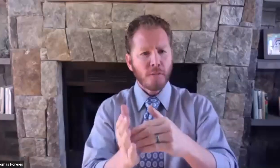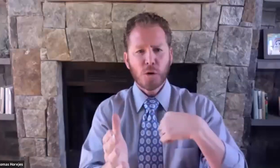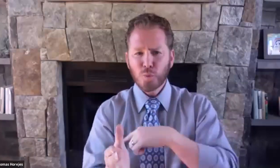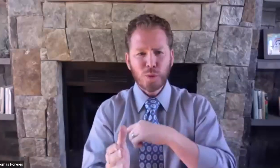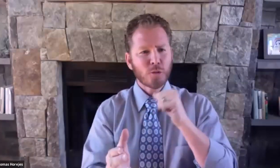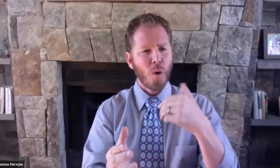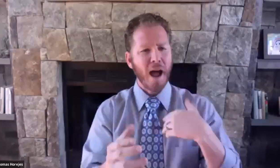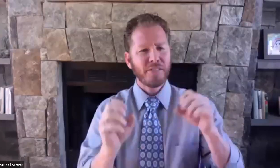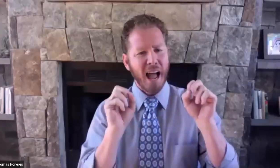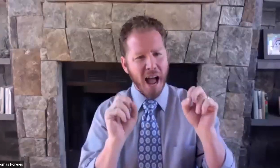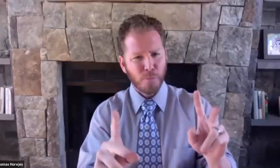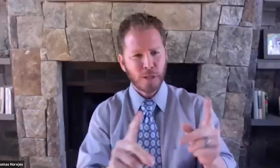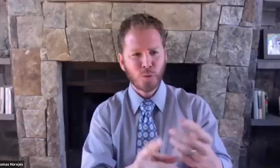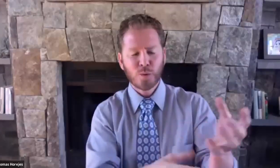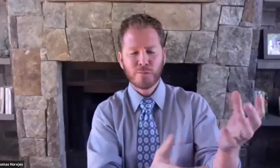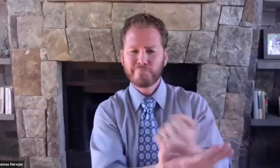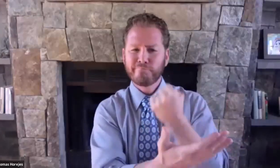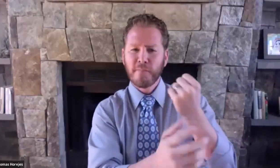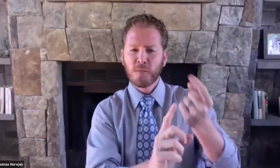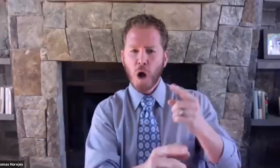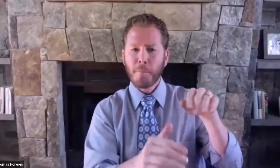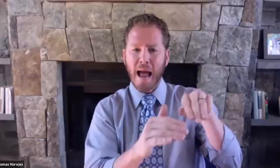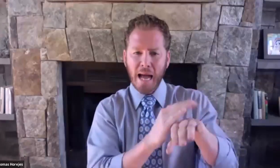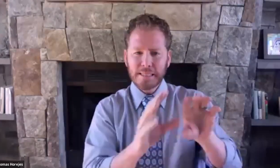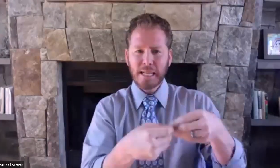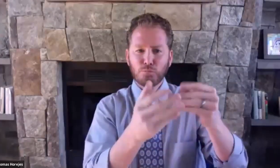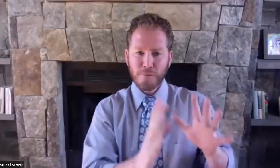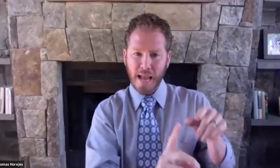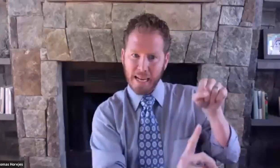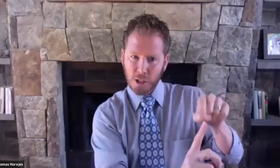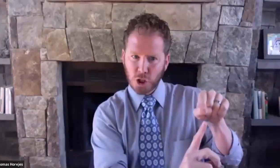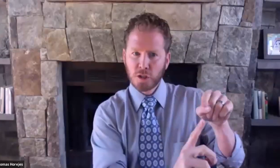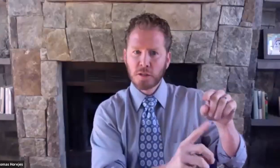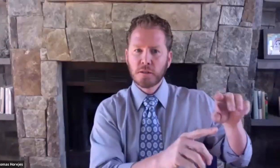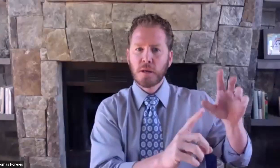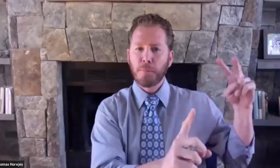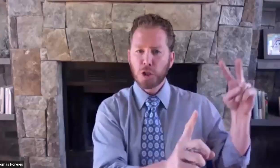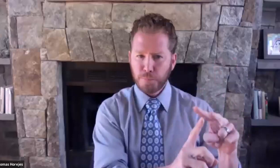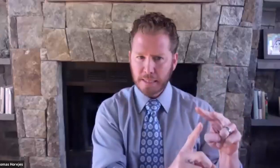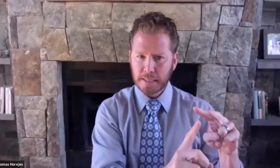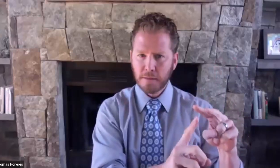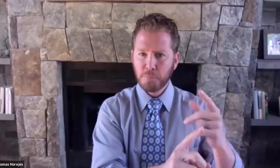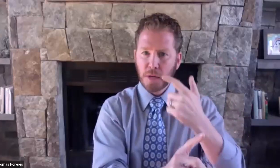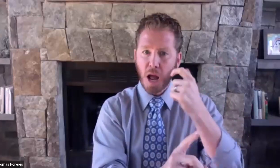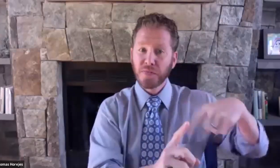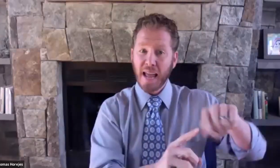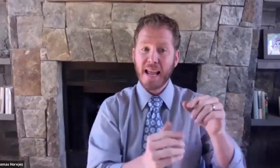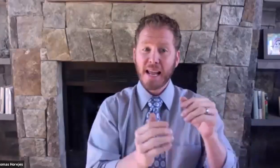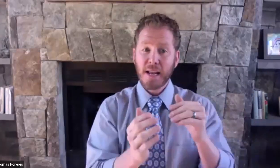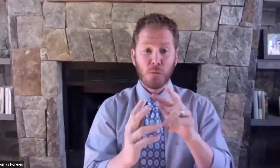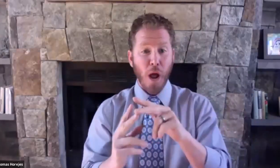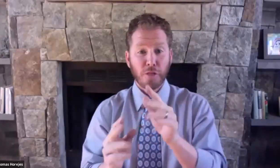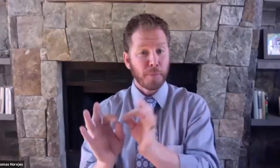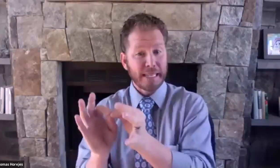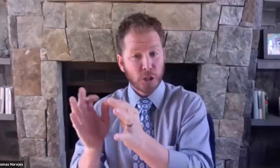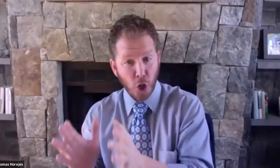hearing employees, how to improve them. We often don't have the opportunity to talk with access providers themselves and hear from